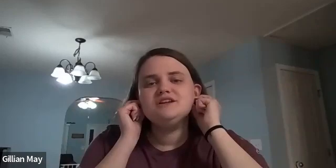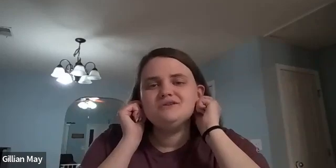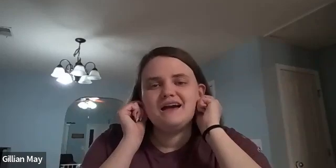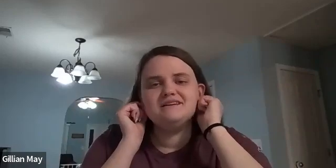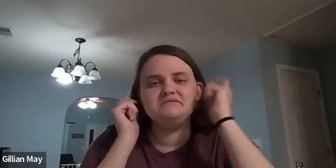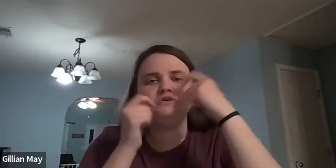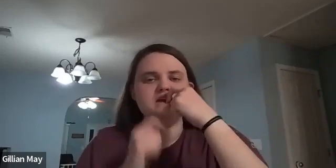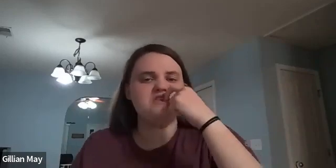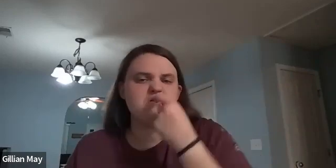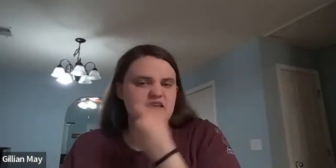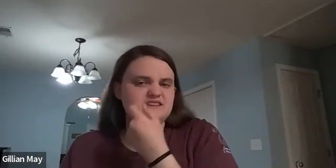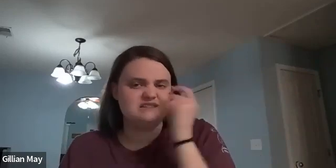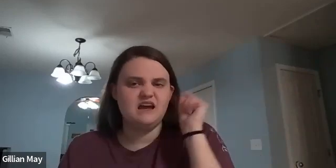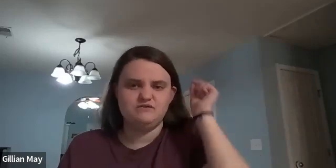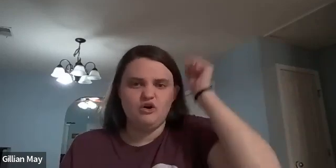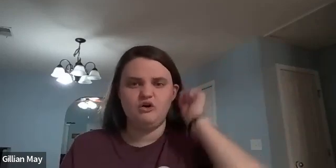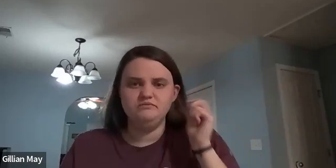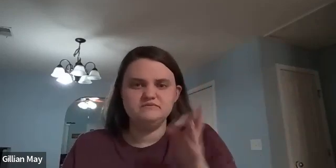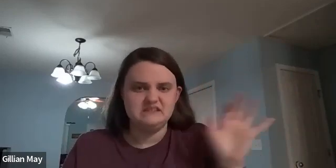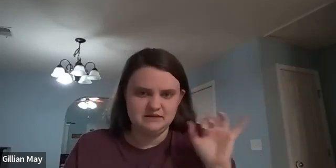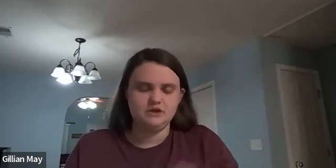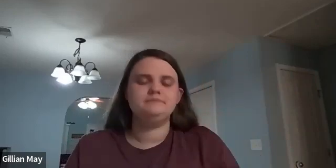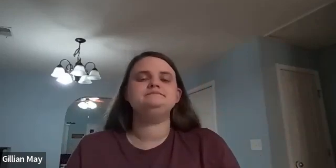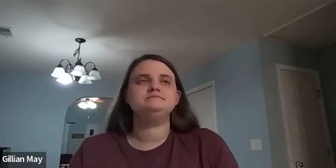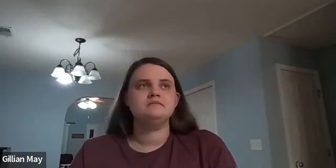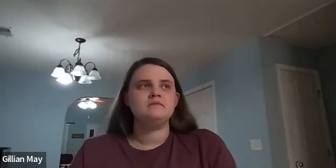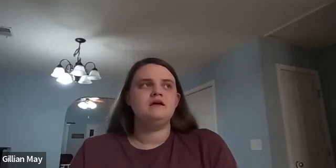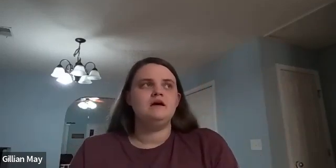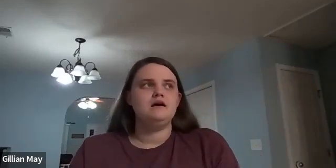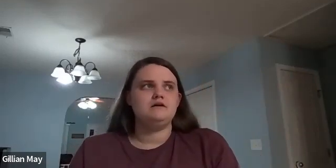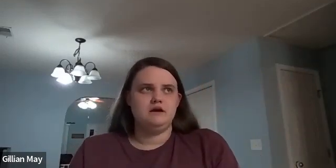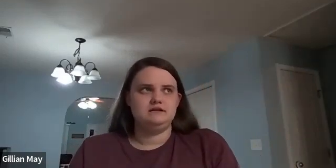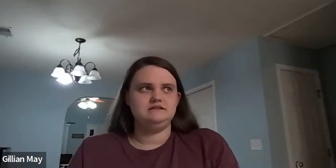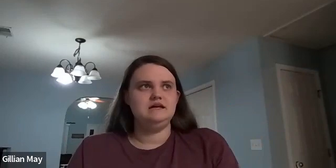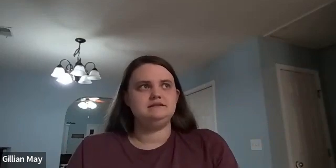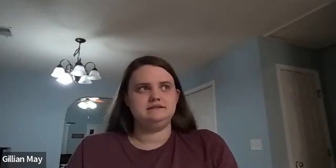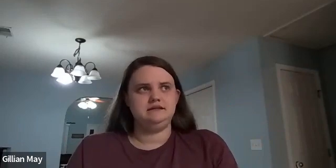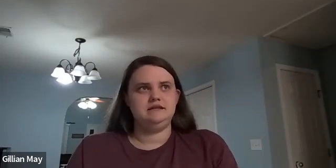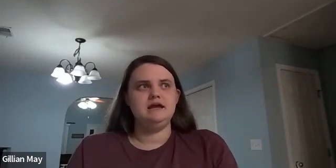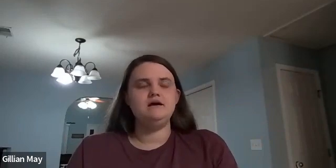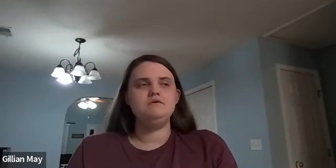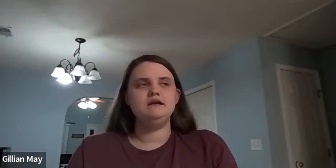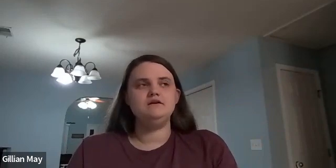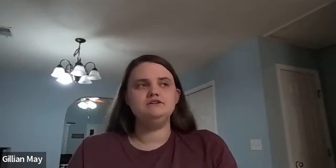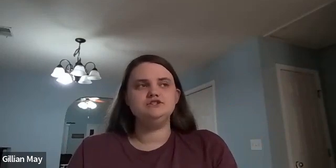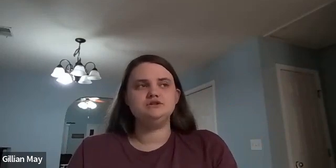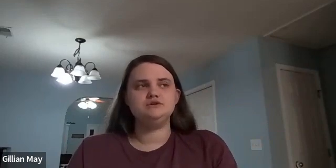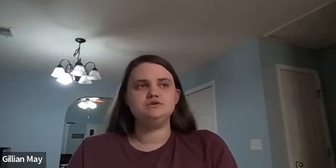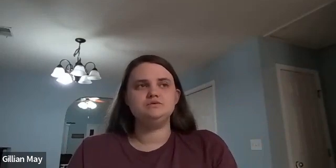you can gather, okay, this is kind of all similar. All right, let's see. Now we'll get on to